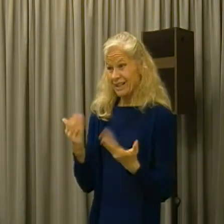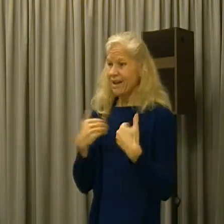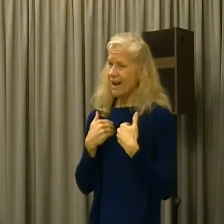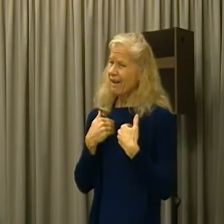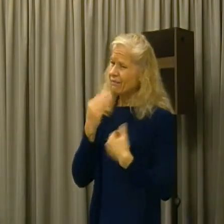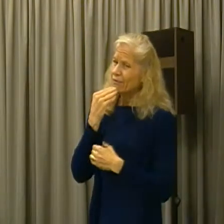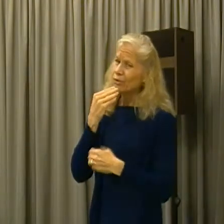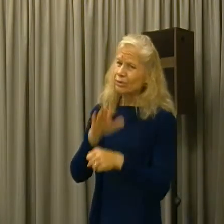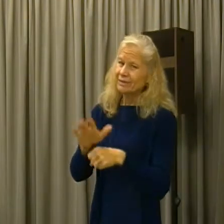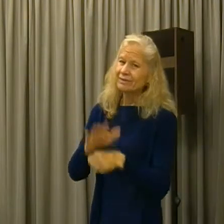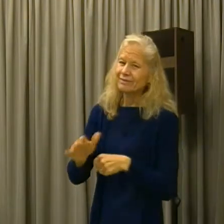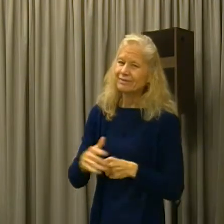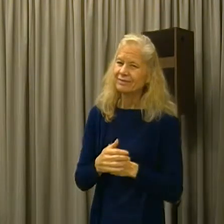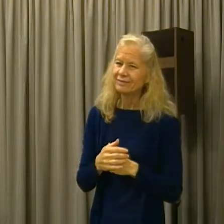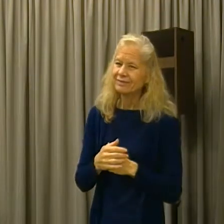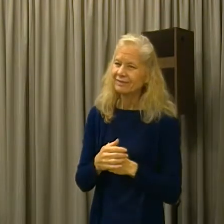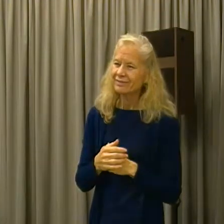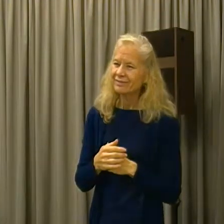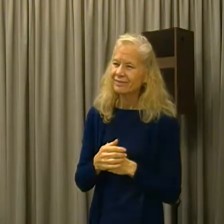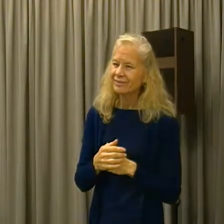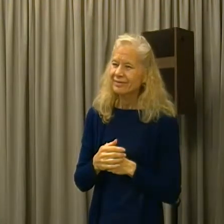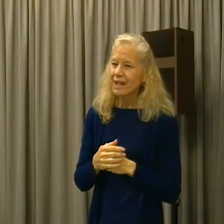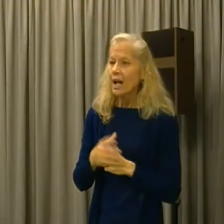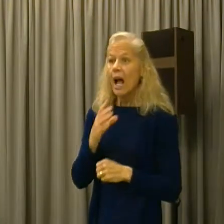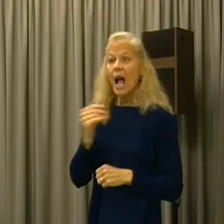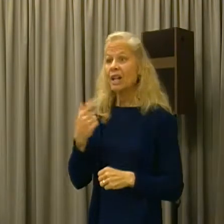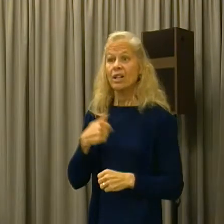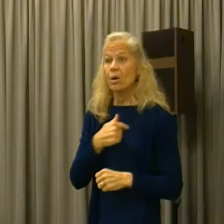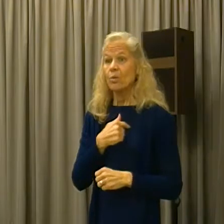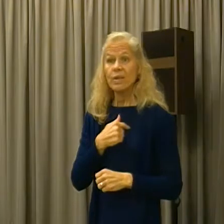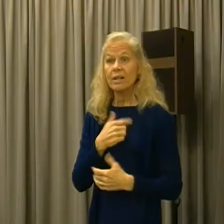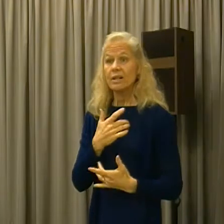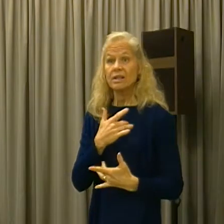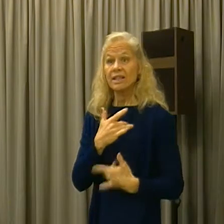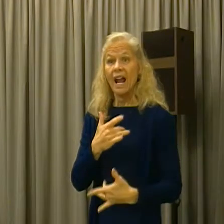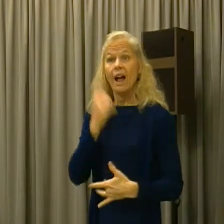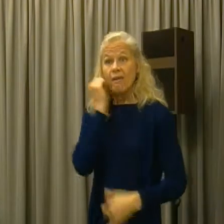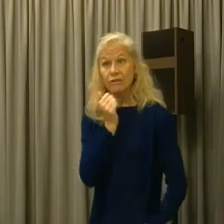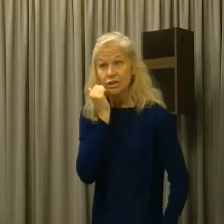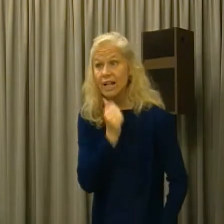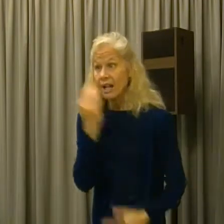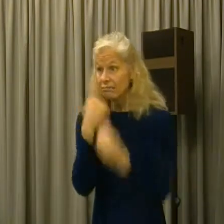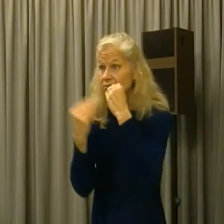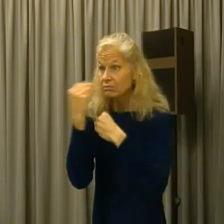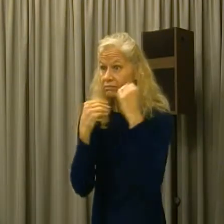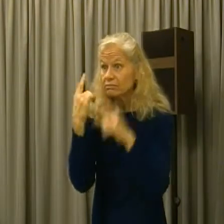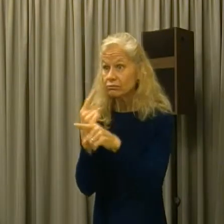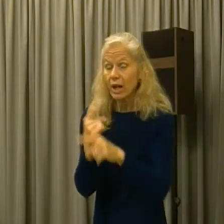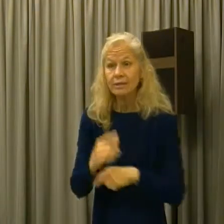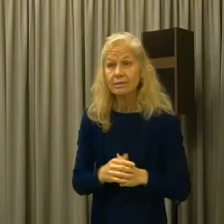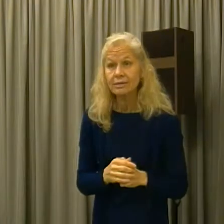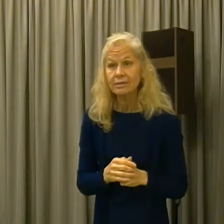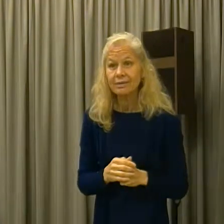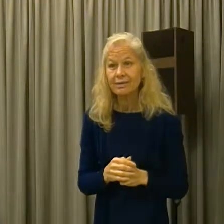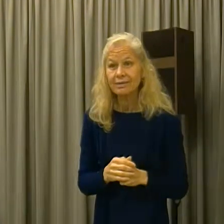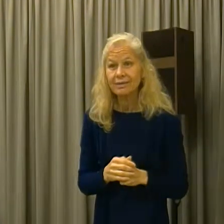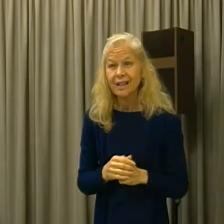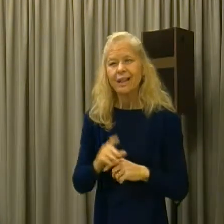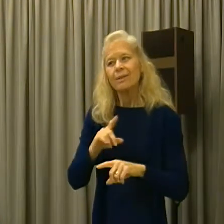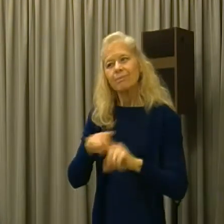the Word of God more than we need physical food. So it's wrong thinking that moves us to skip our Bible reading. We just